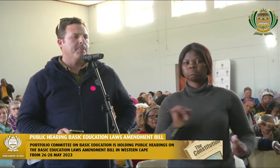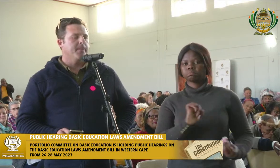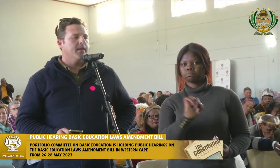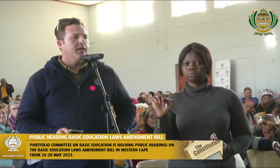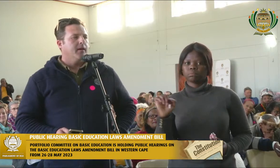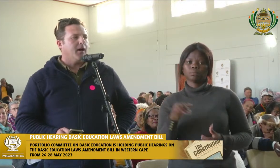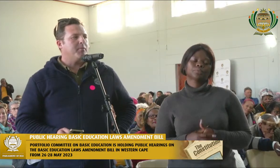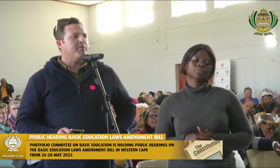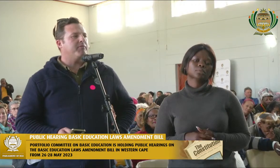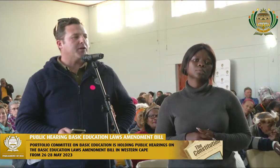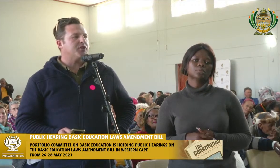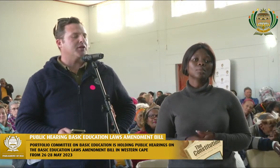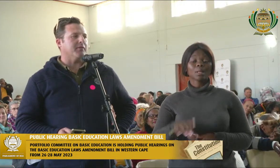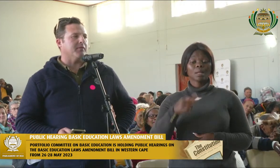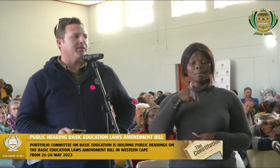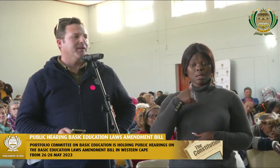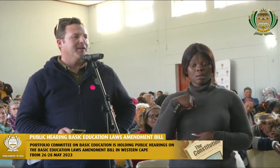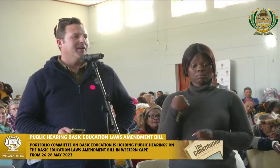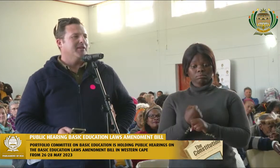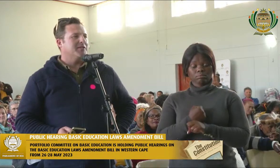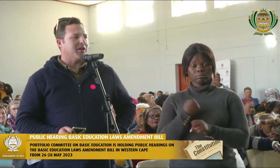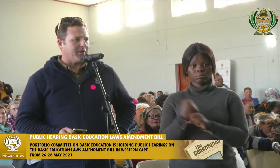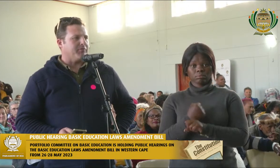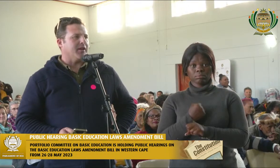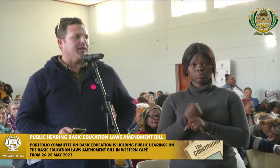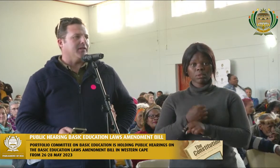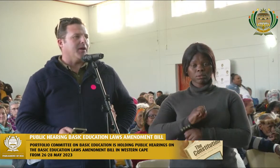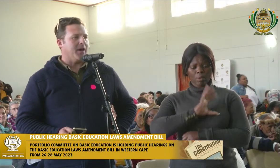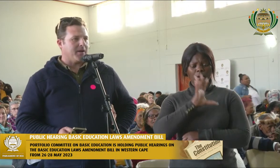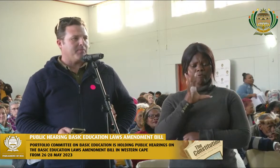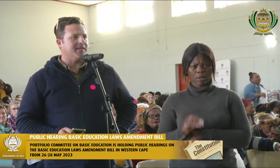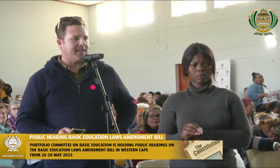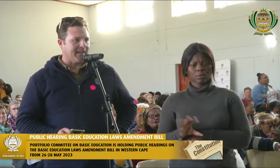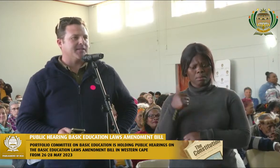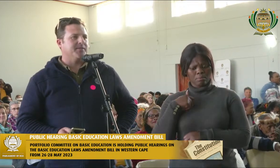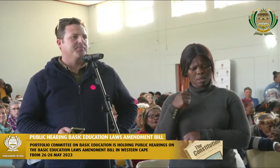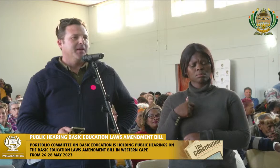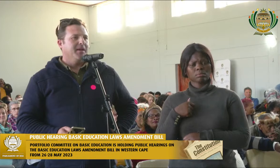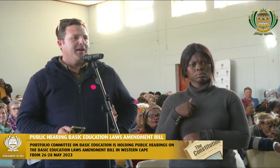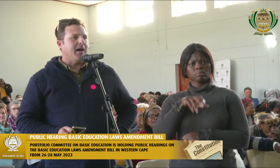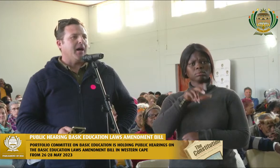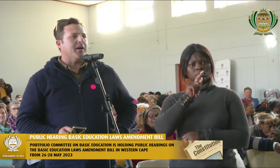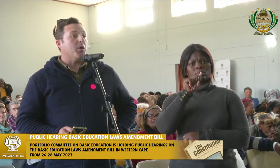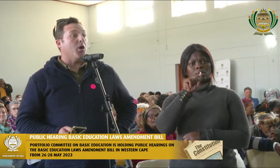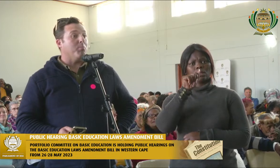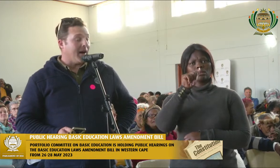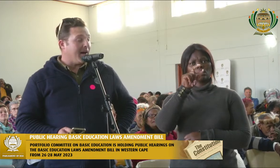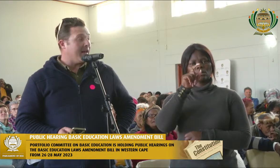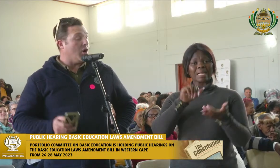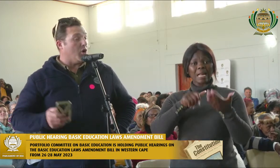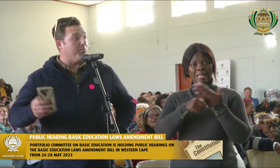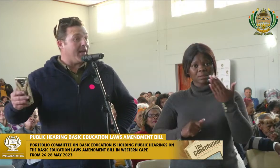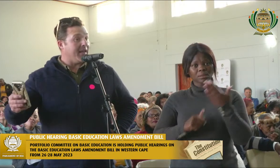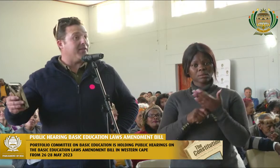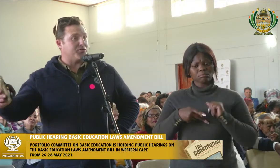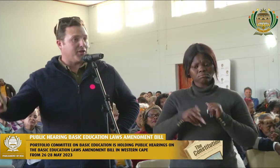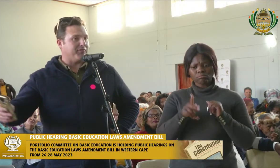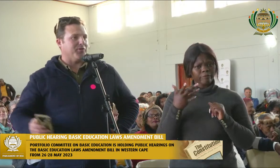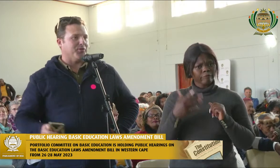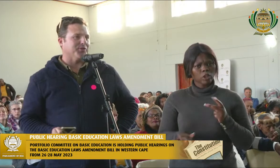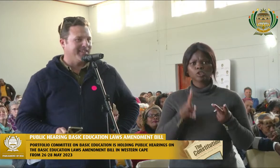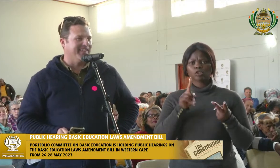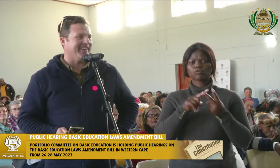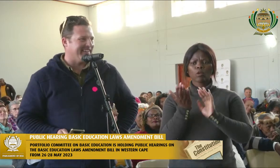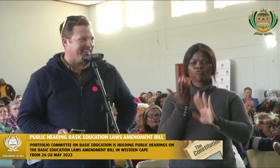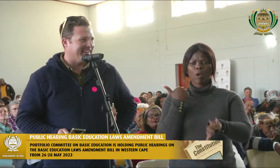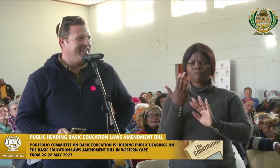children. I'm a functioning South African. I pay my tax. I obey the